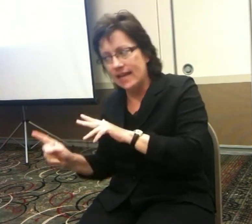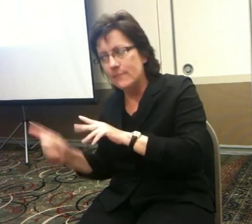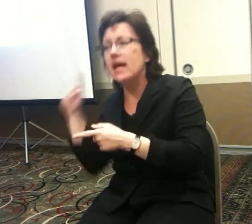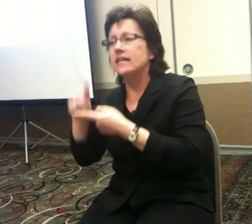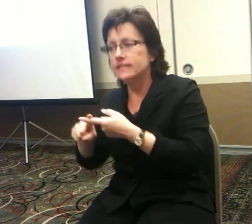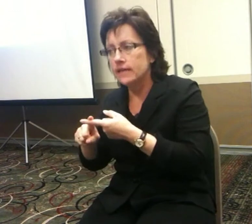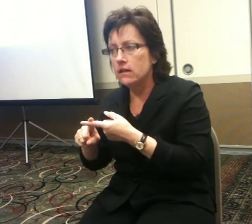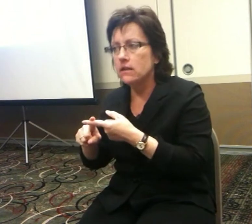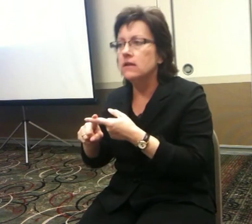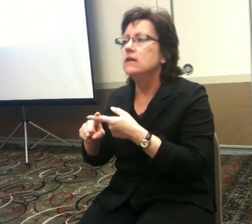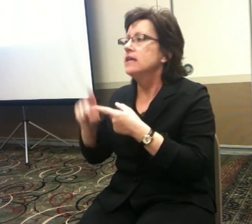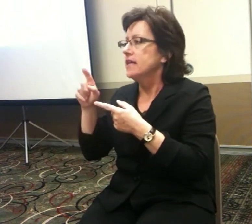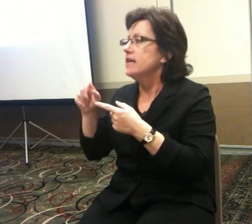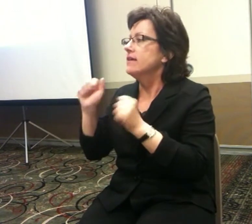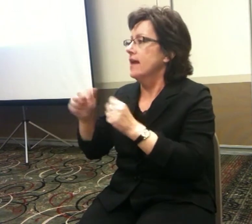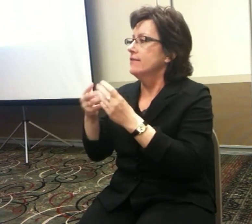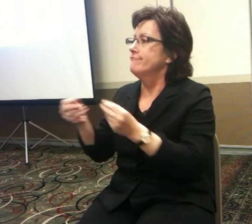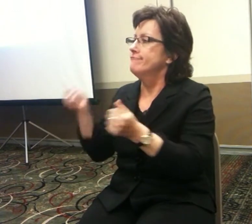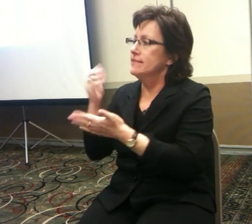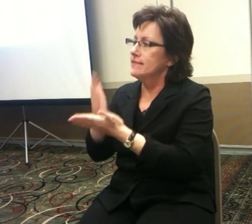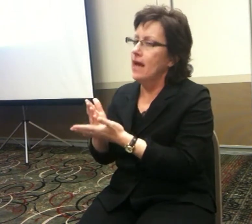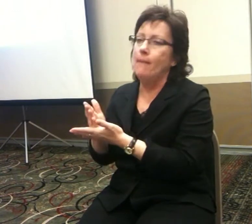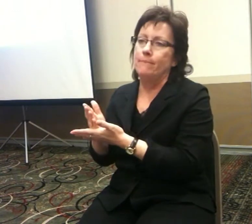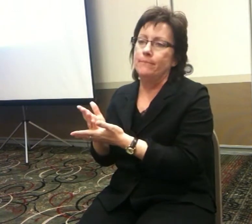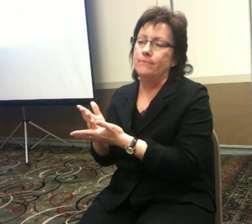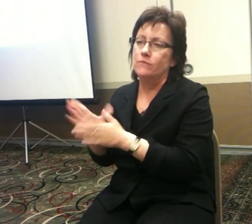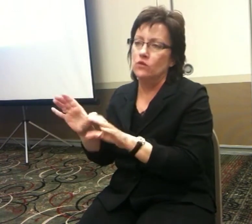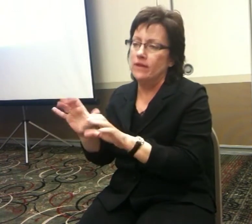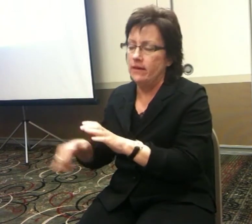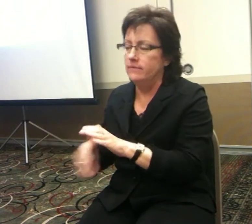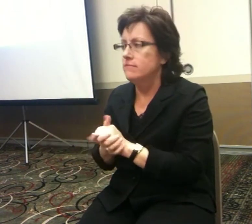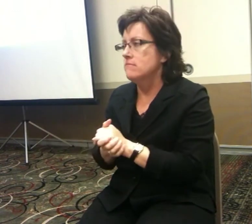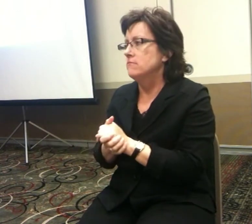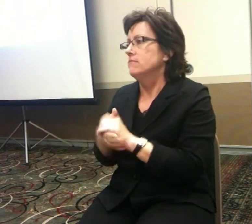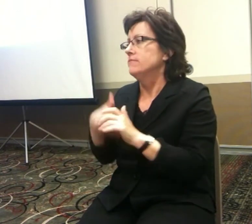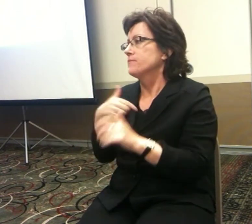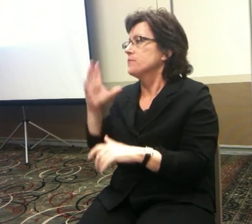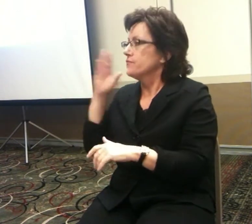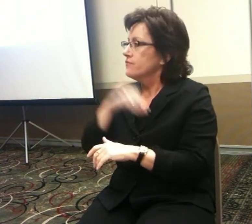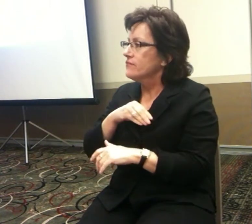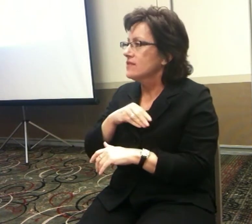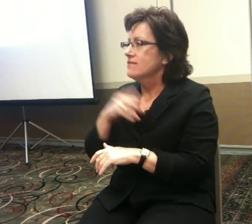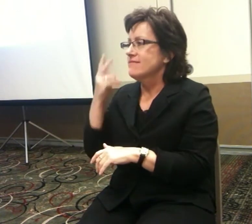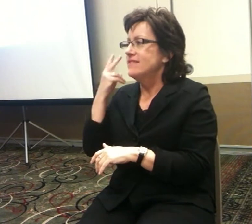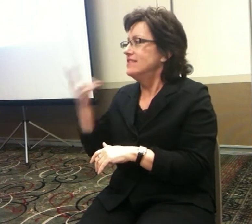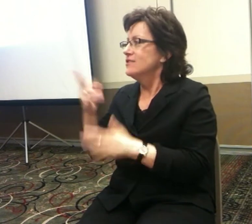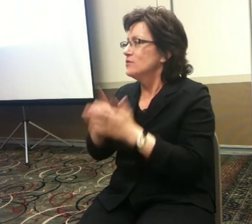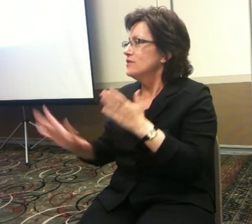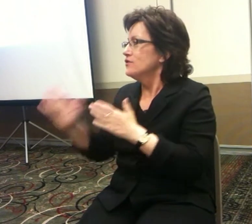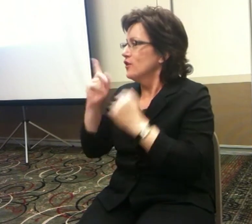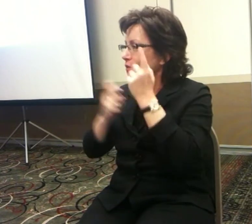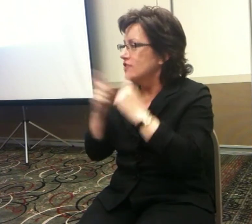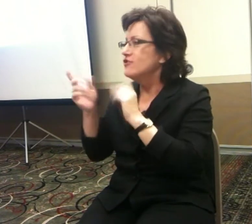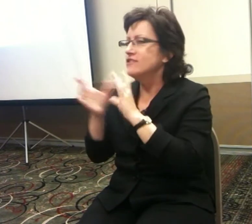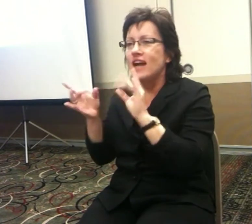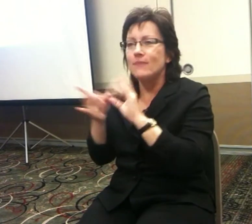make sense? All right. Let me shut up and see what questions you've got. Comments, concerns,